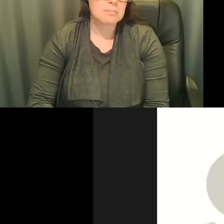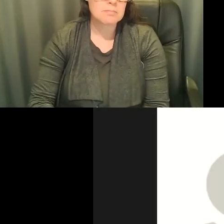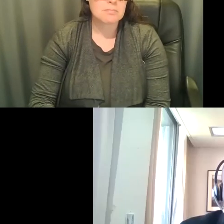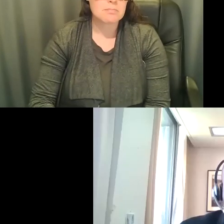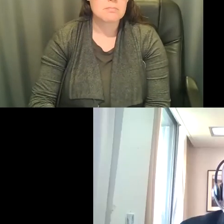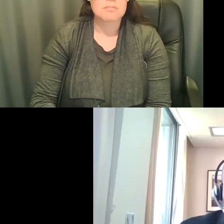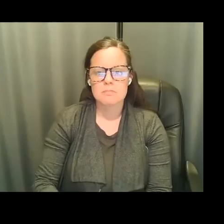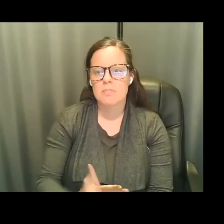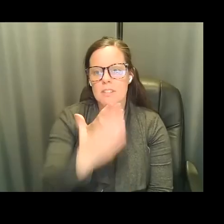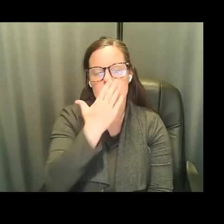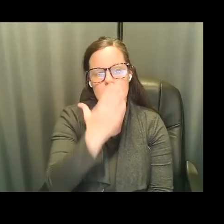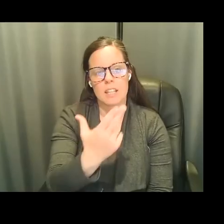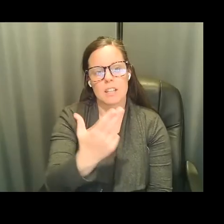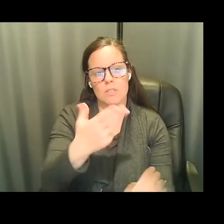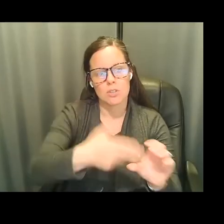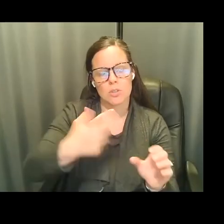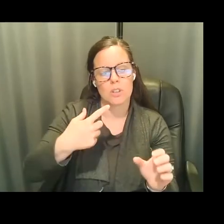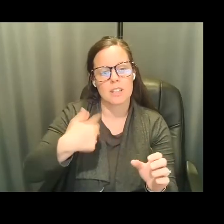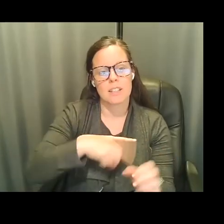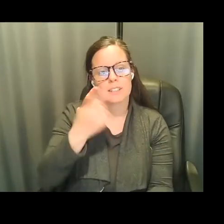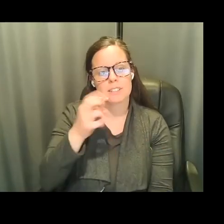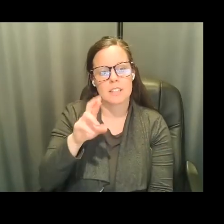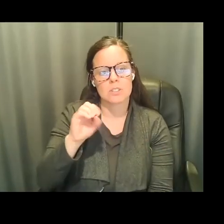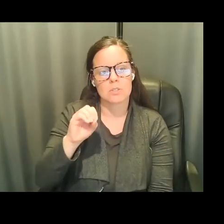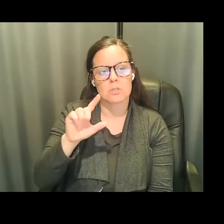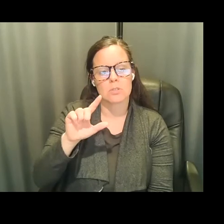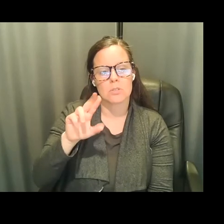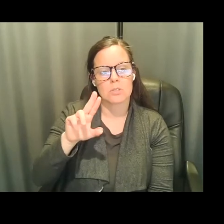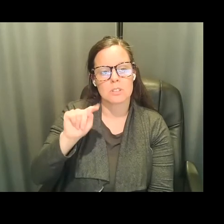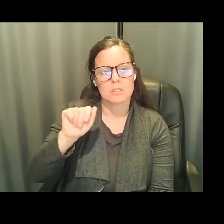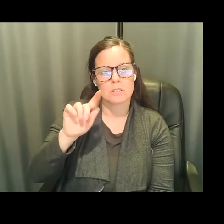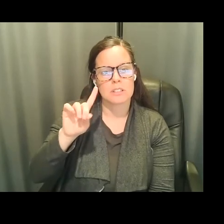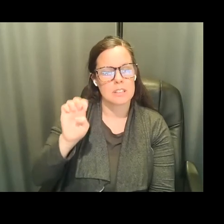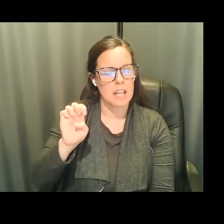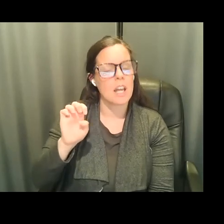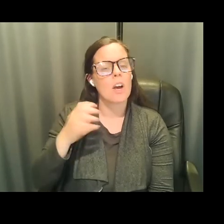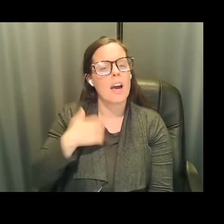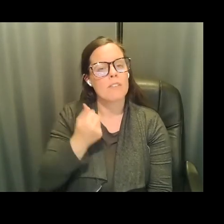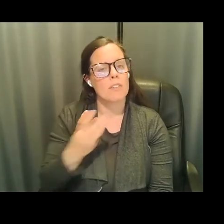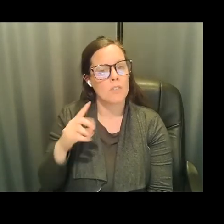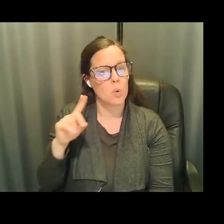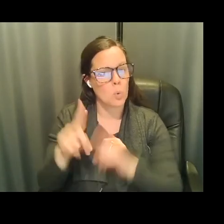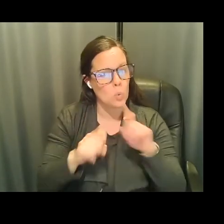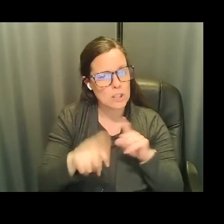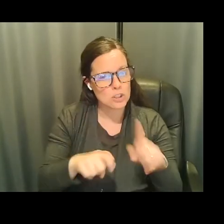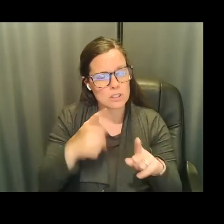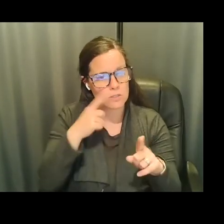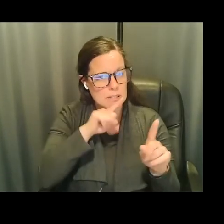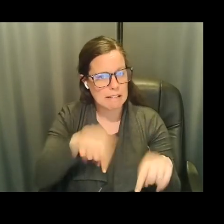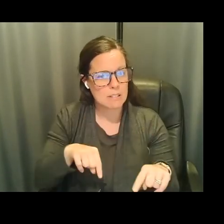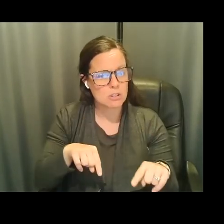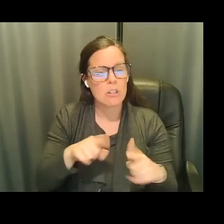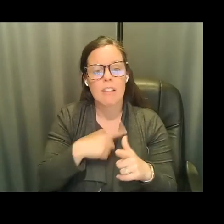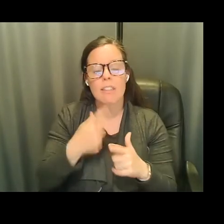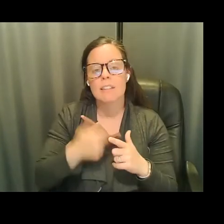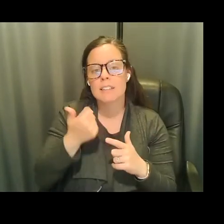Thank you for joining us, Dr. Olutade. We have a few questions here we would like for you to answer, and then any